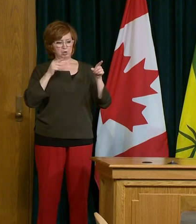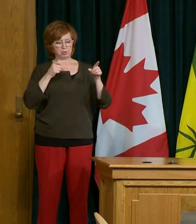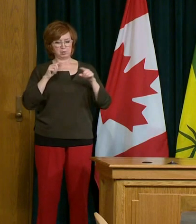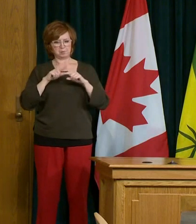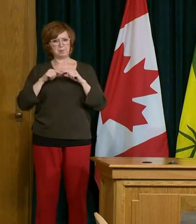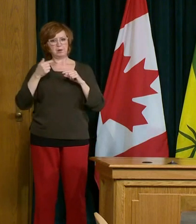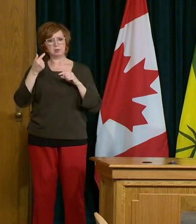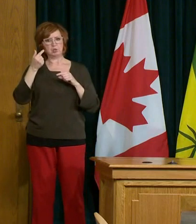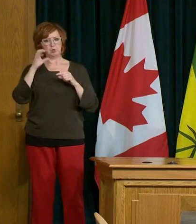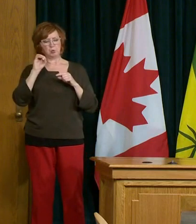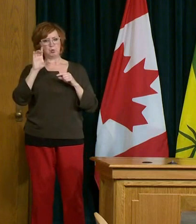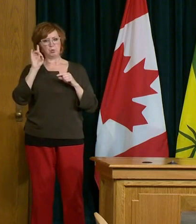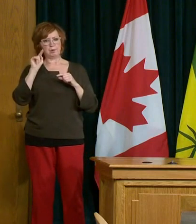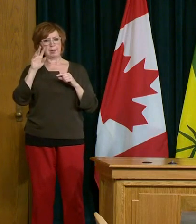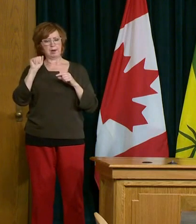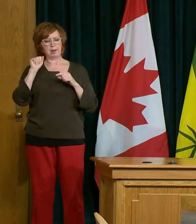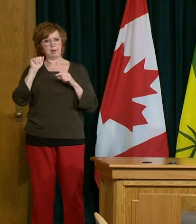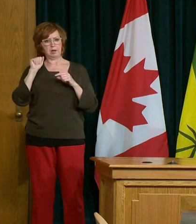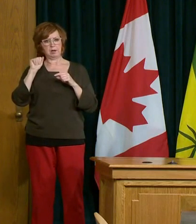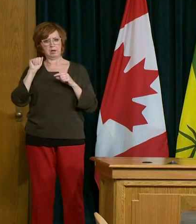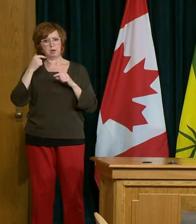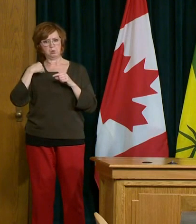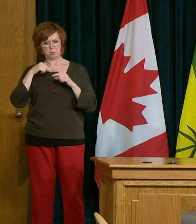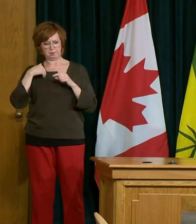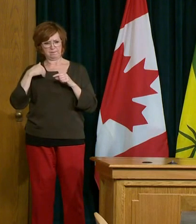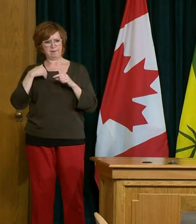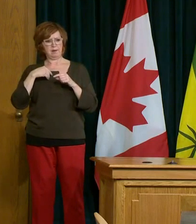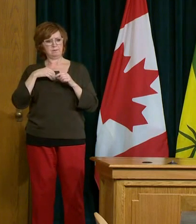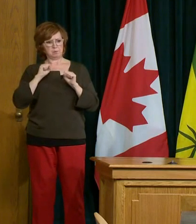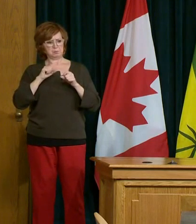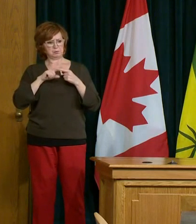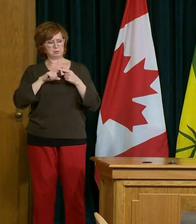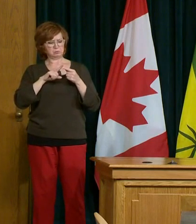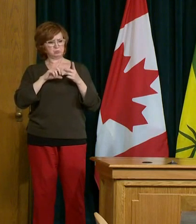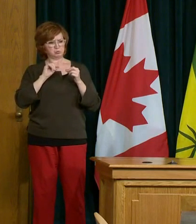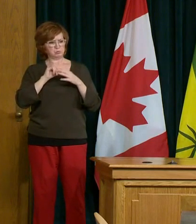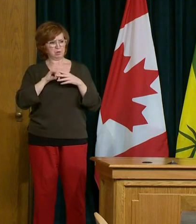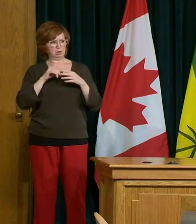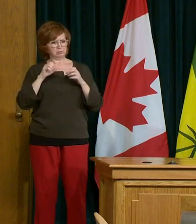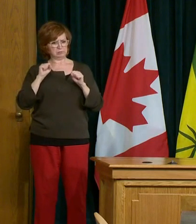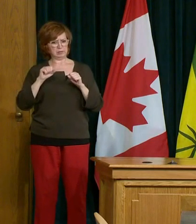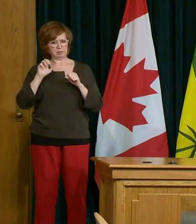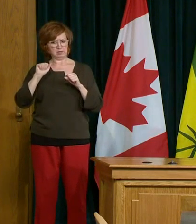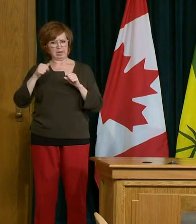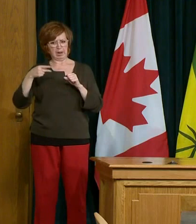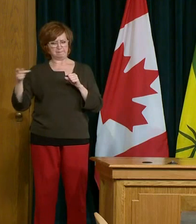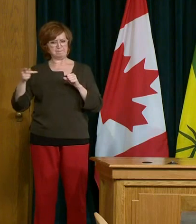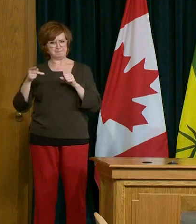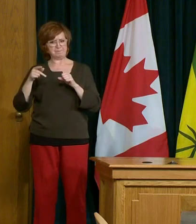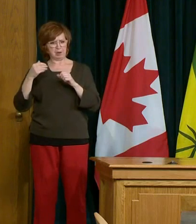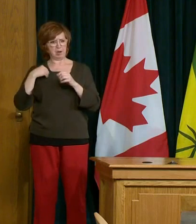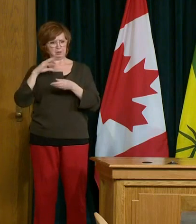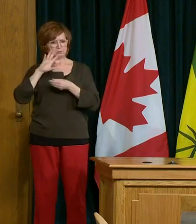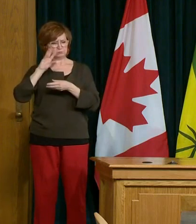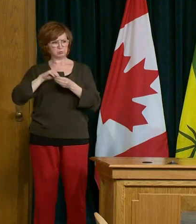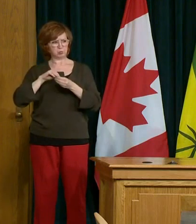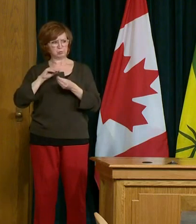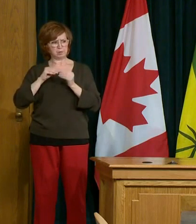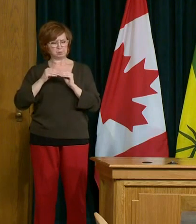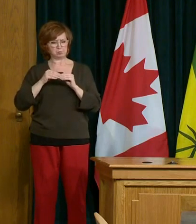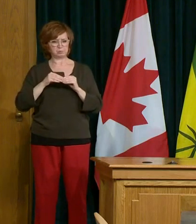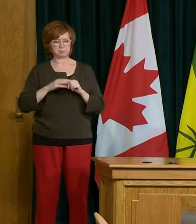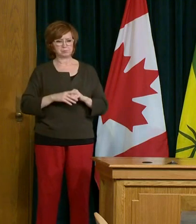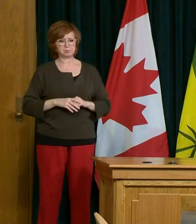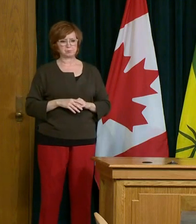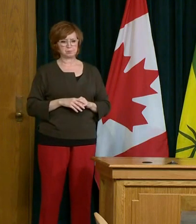that we're using internally to manage contact tracing does give us that capacity. The most important thing is that the public health teams